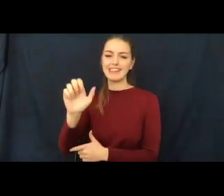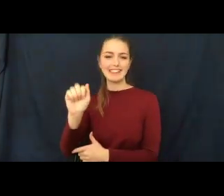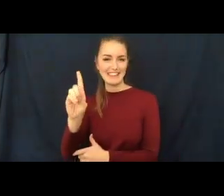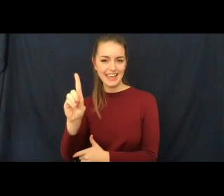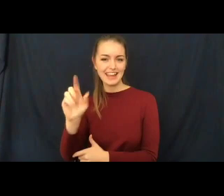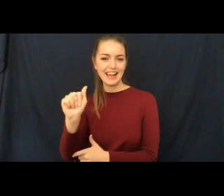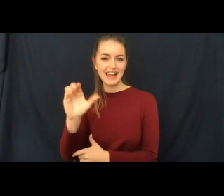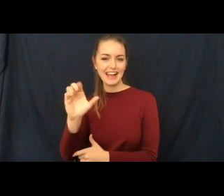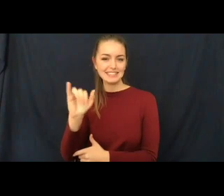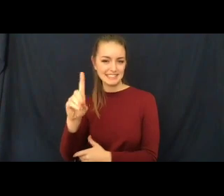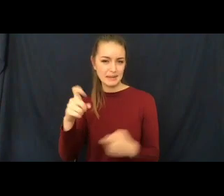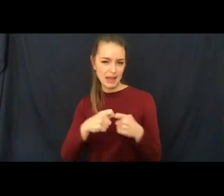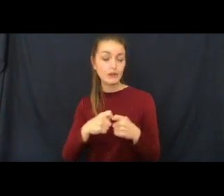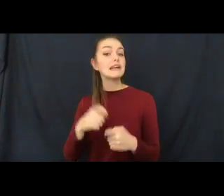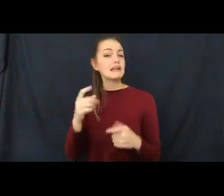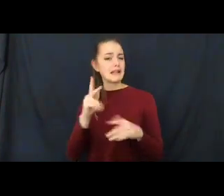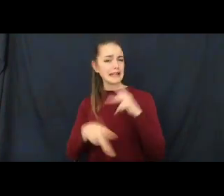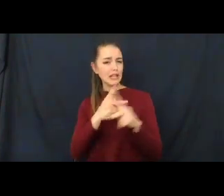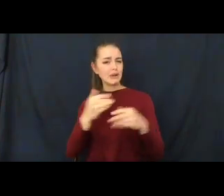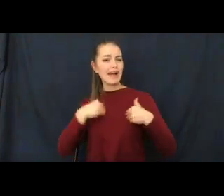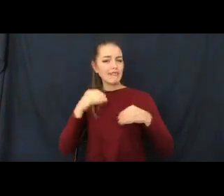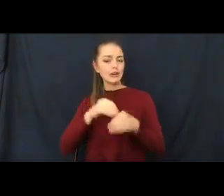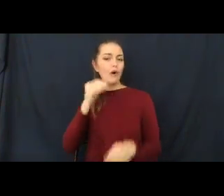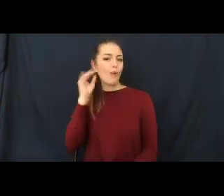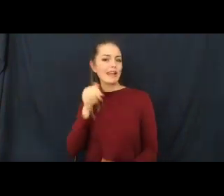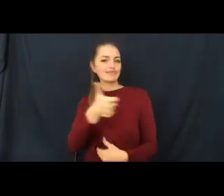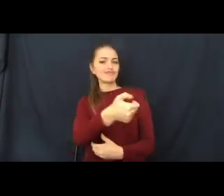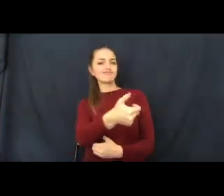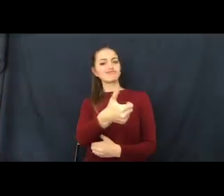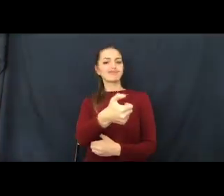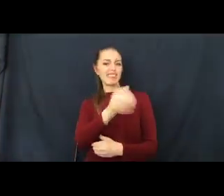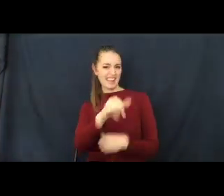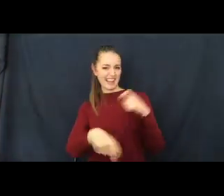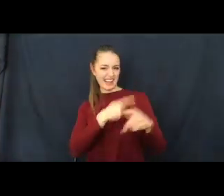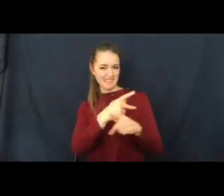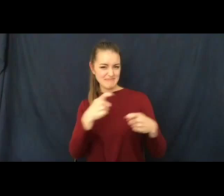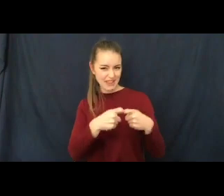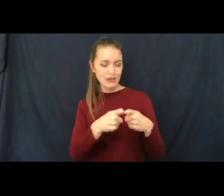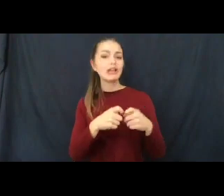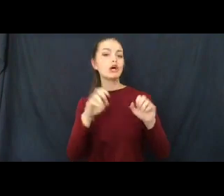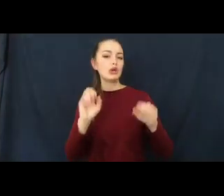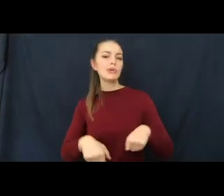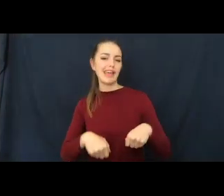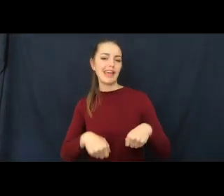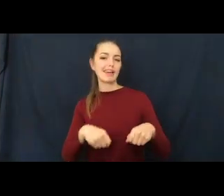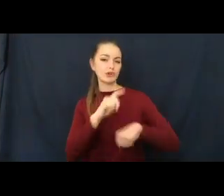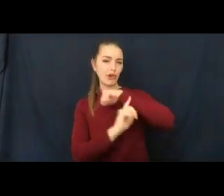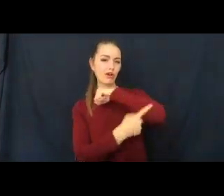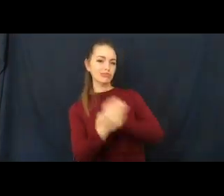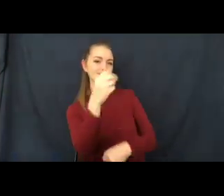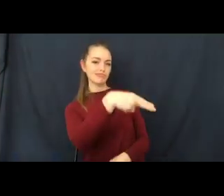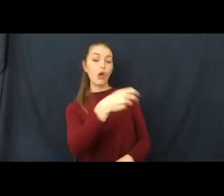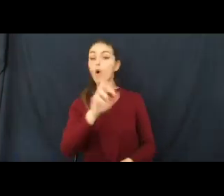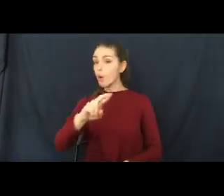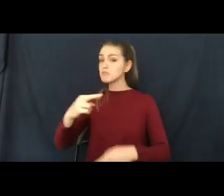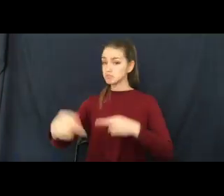batteries that you have in your home, in your remote and your electronics, those can actually be thrown away or you can recycle